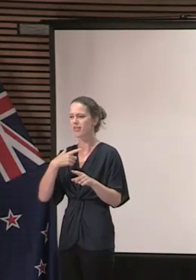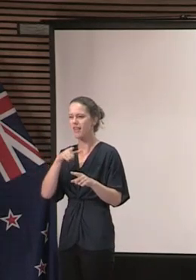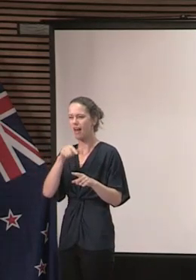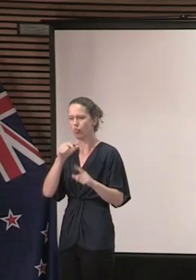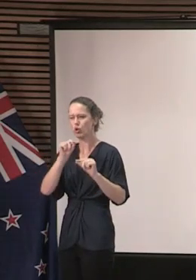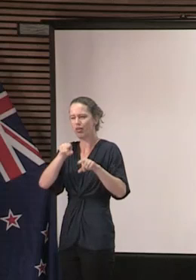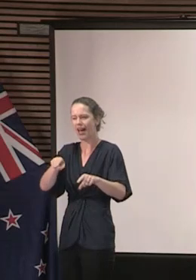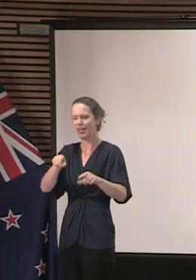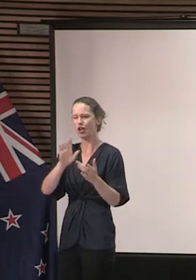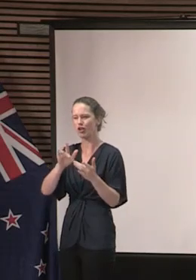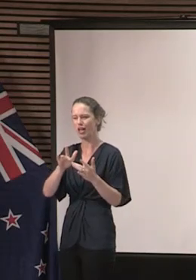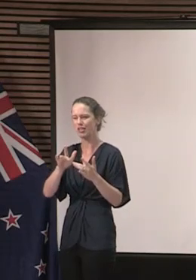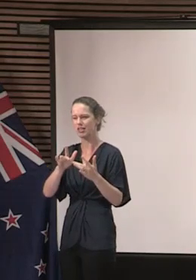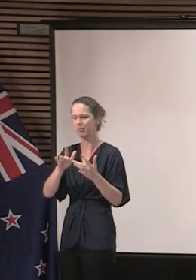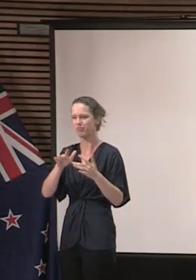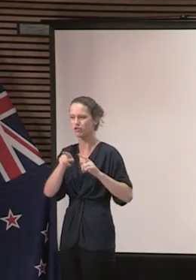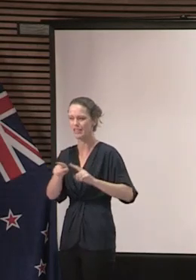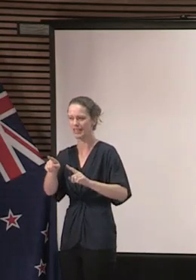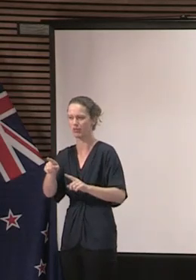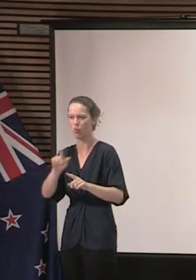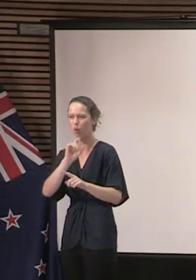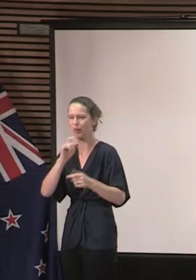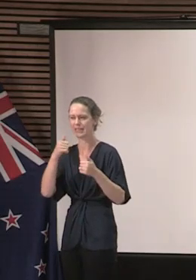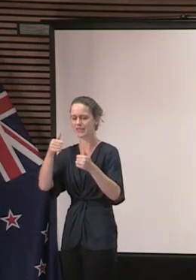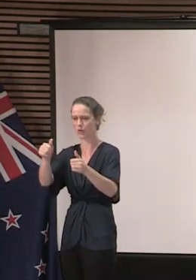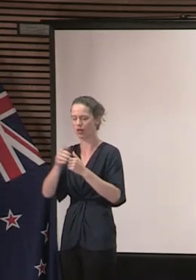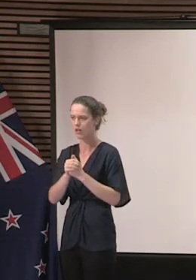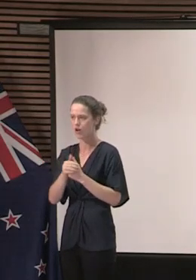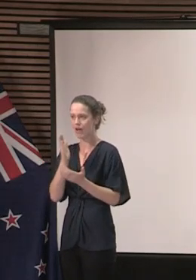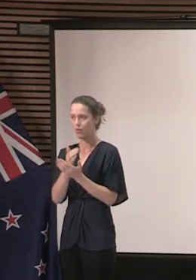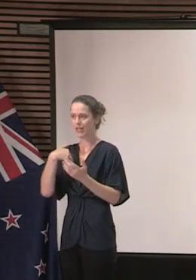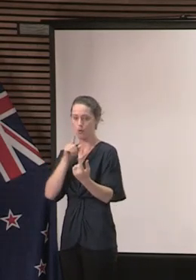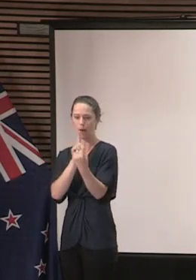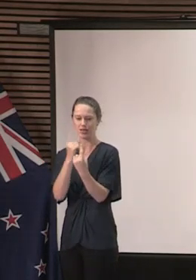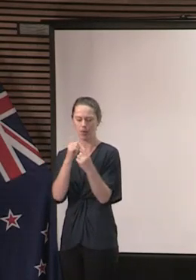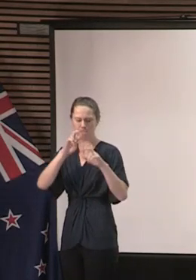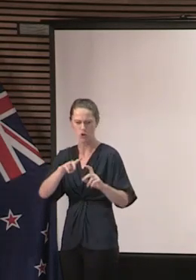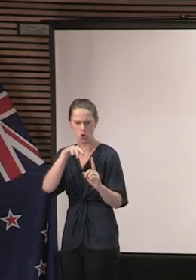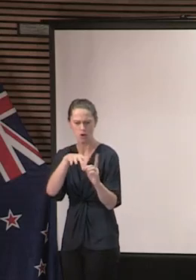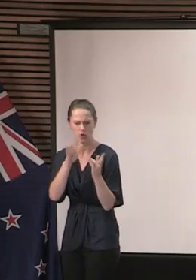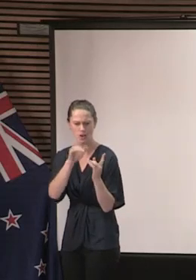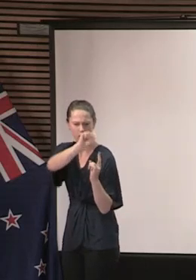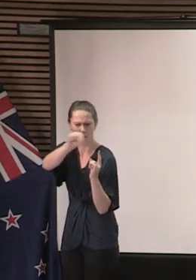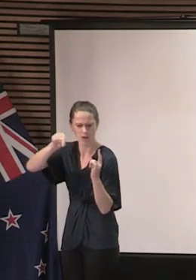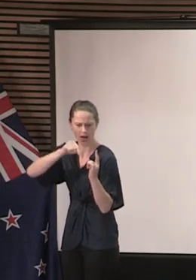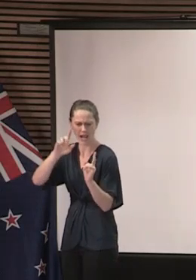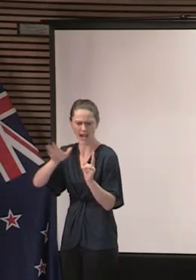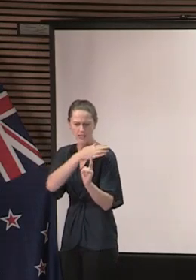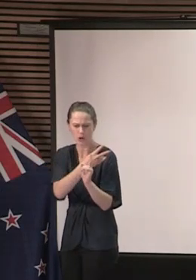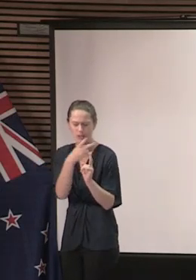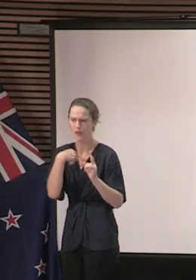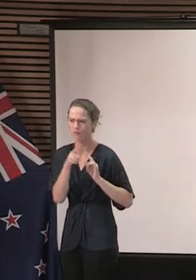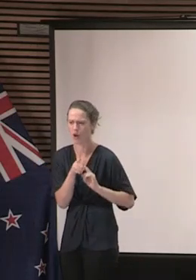We essentially have to do forensic interviews with people to find out where they've been, who they've been in contact with, and try and trace